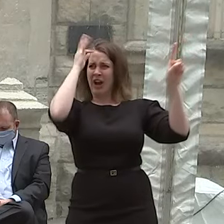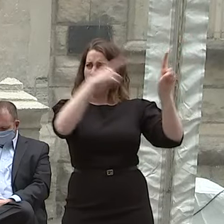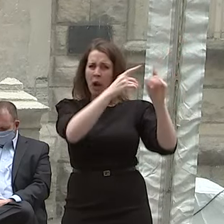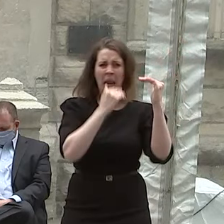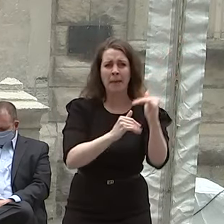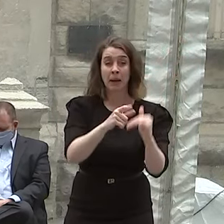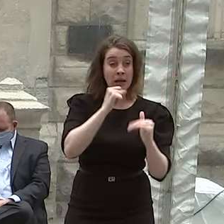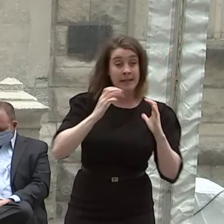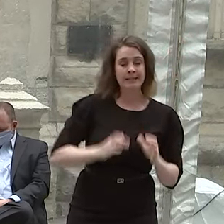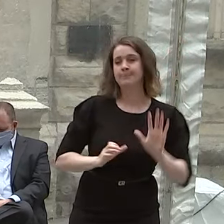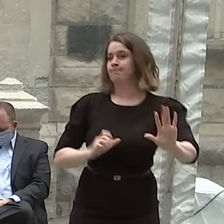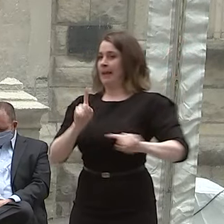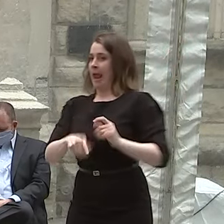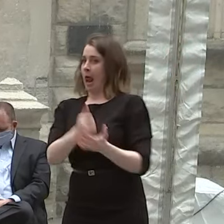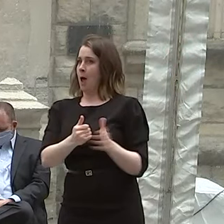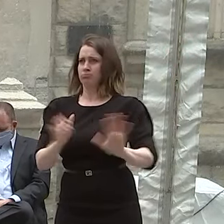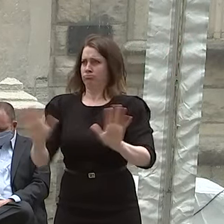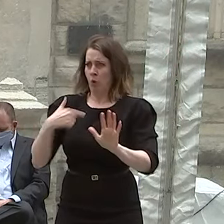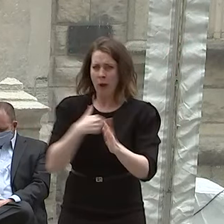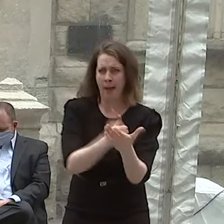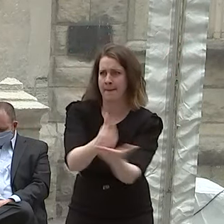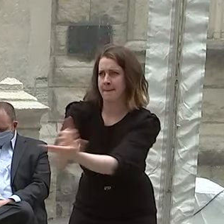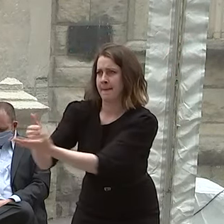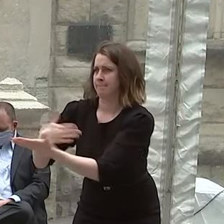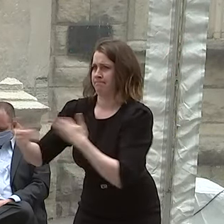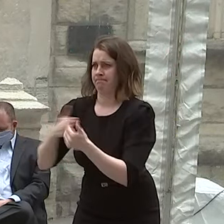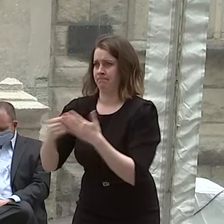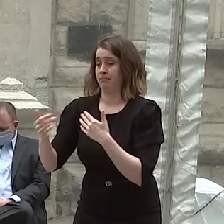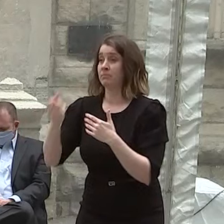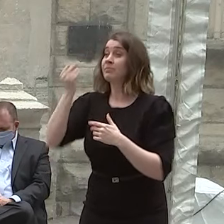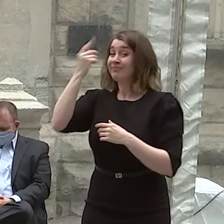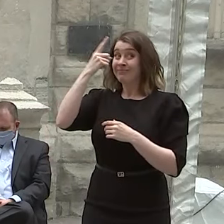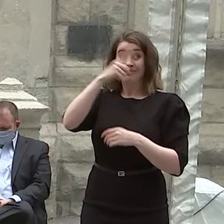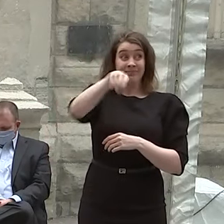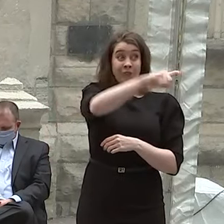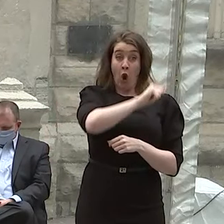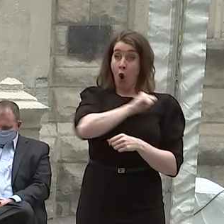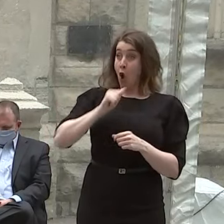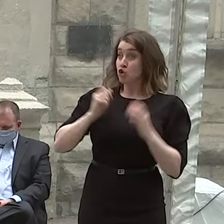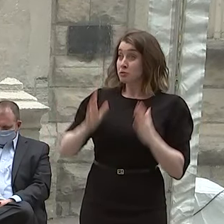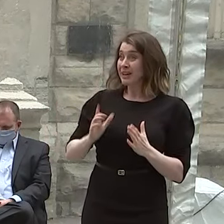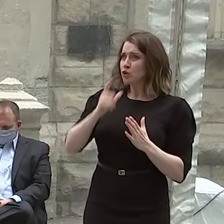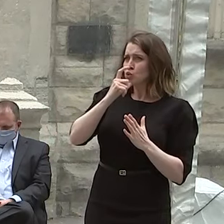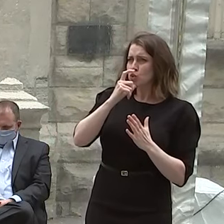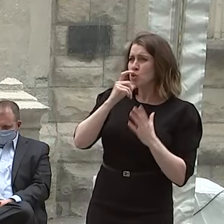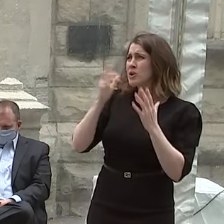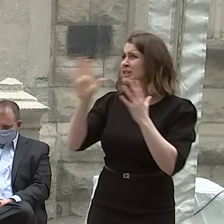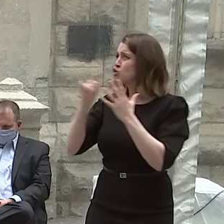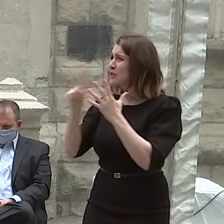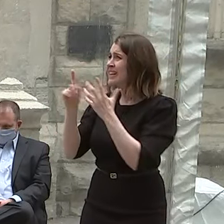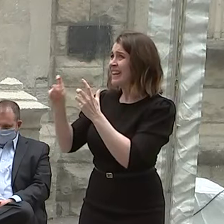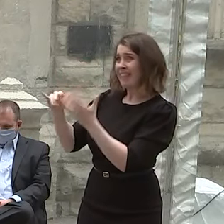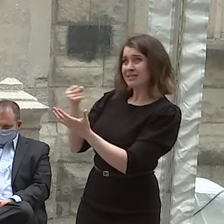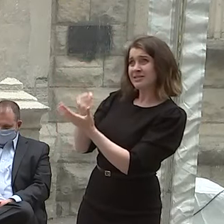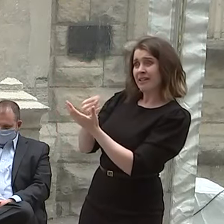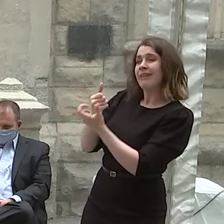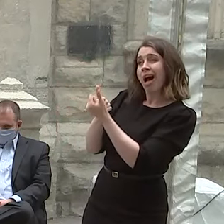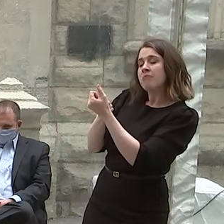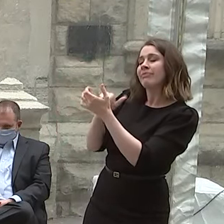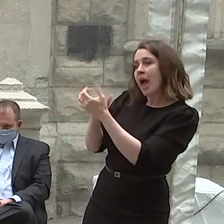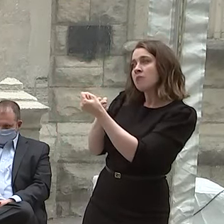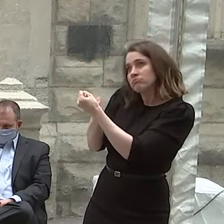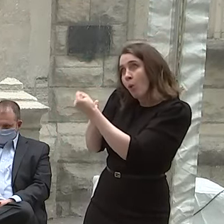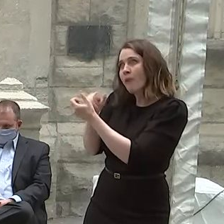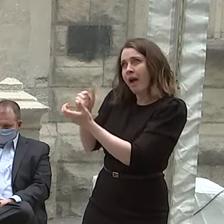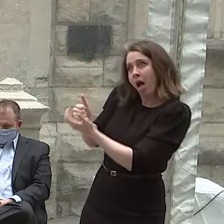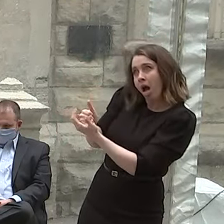specific ask, I would just request that the aldermen who are pushing this, and I think one of them is Carlos Rosa, these